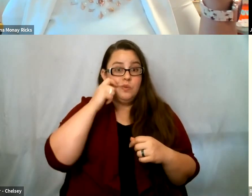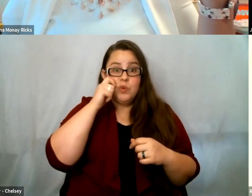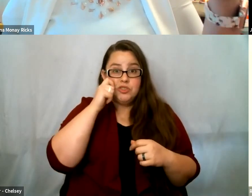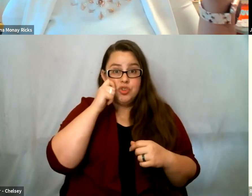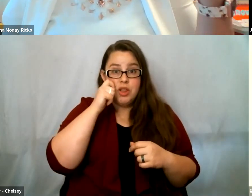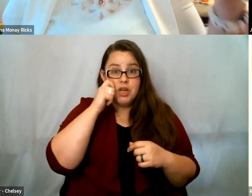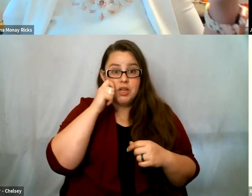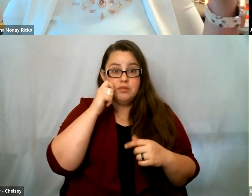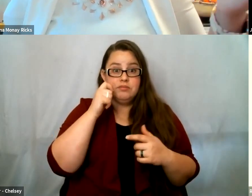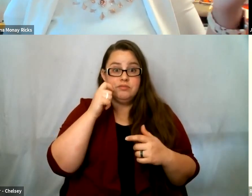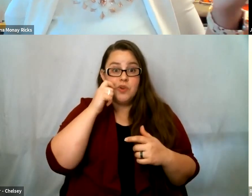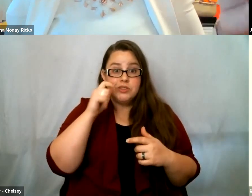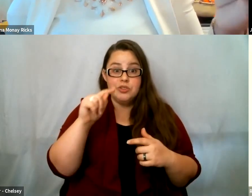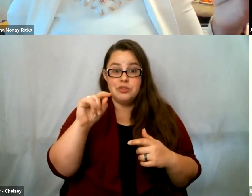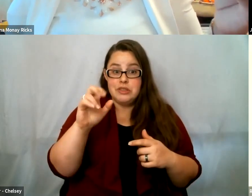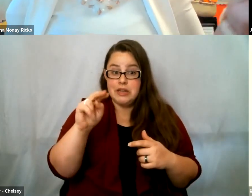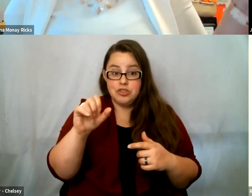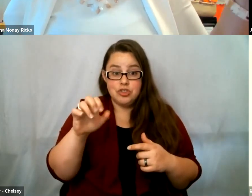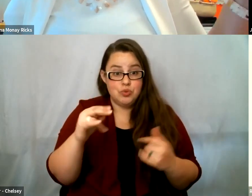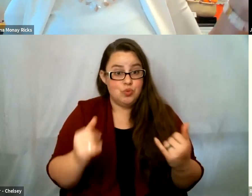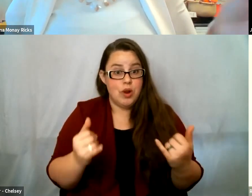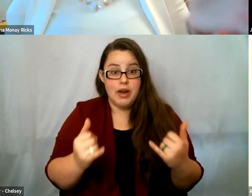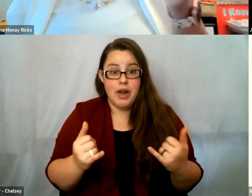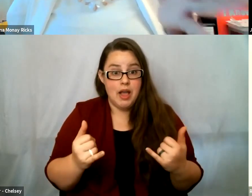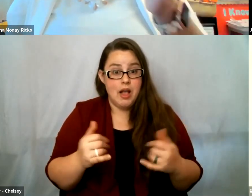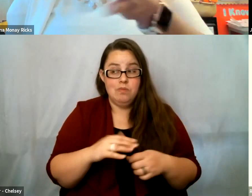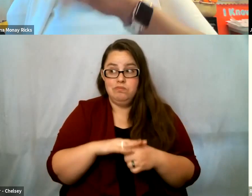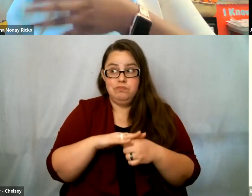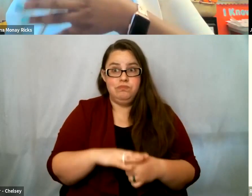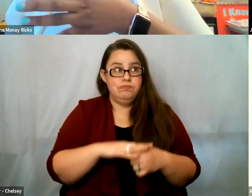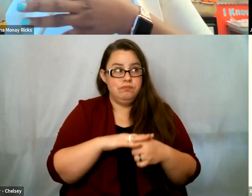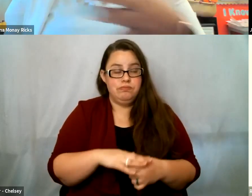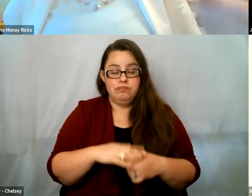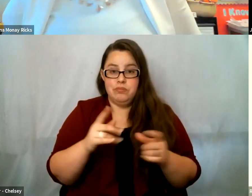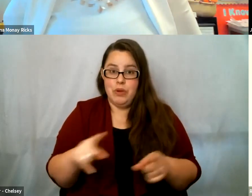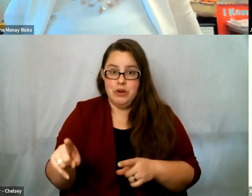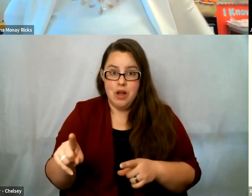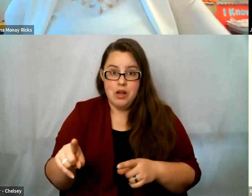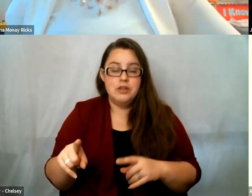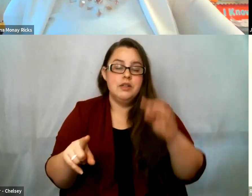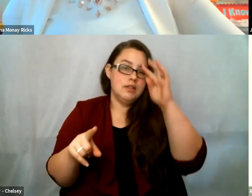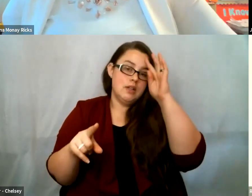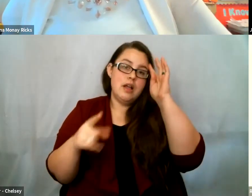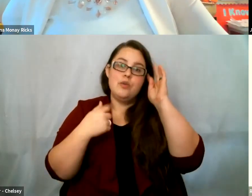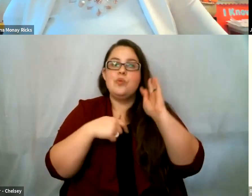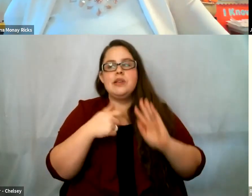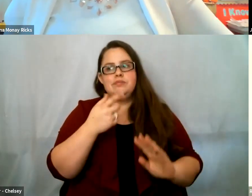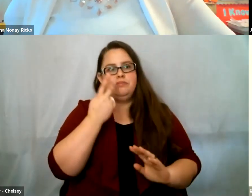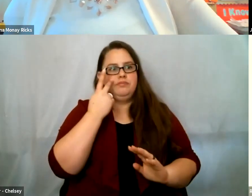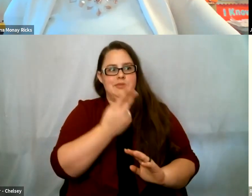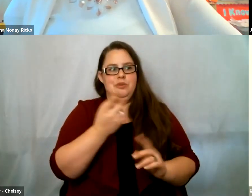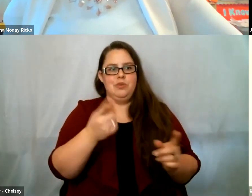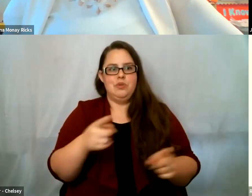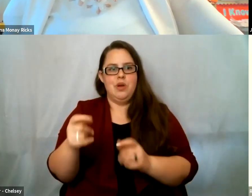we're in racial tensions right now as we see it playing out in society, especially with